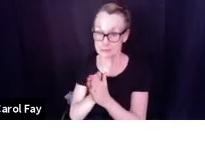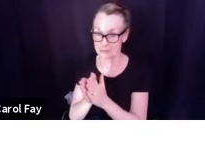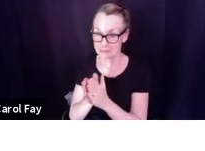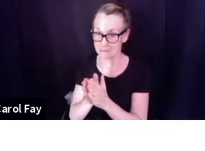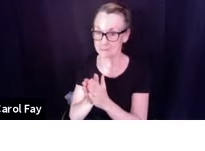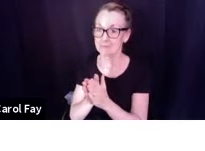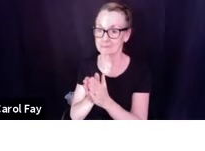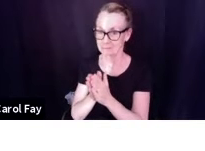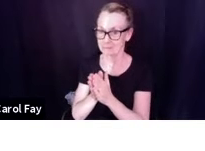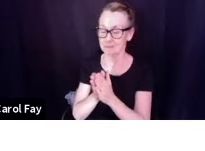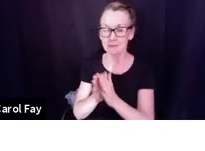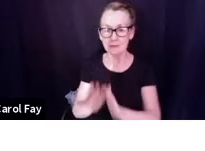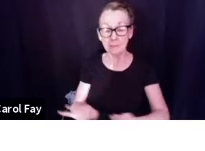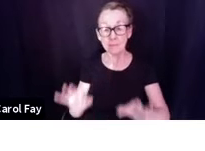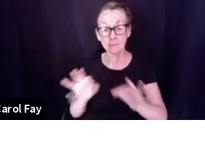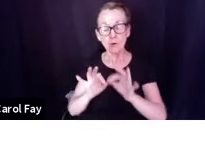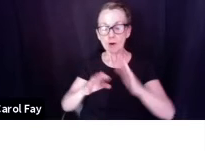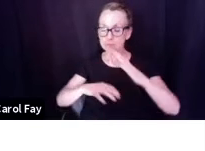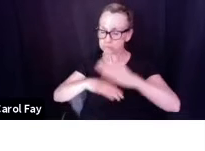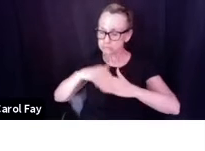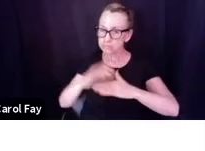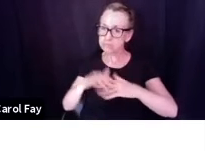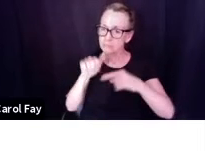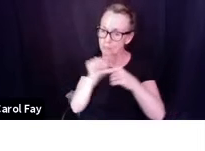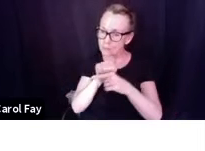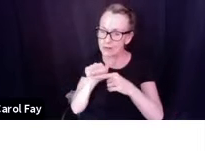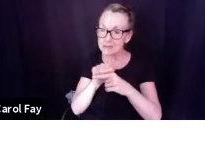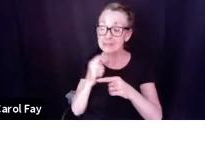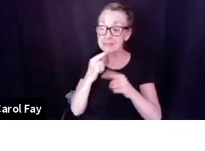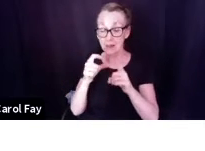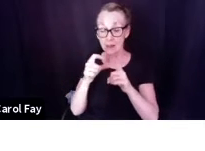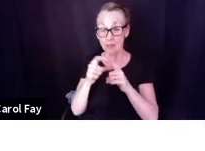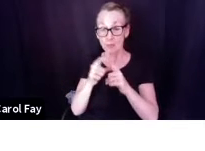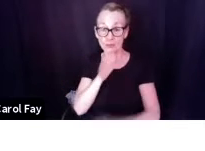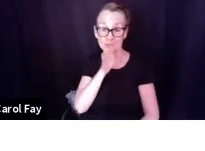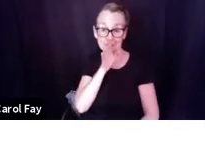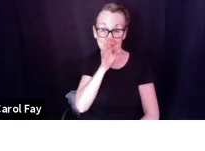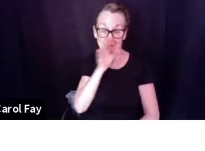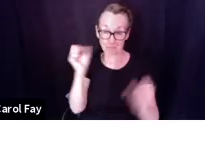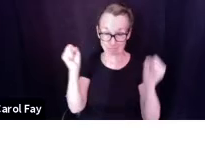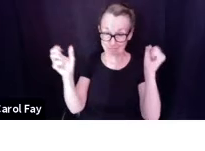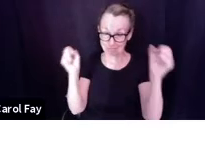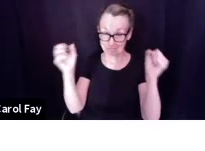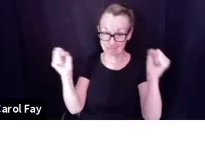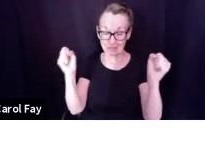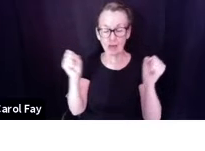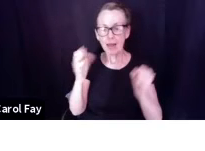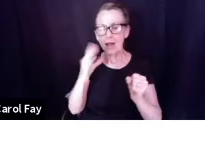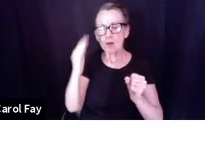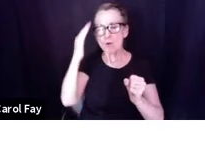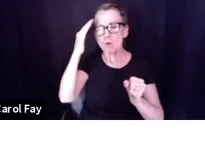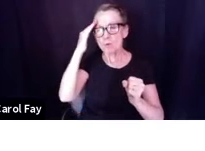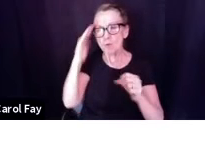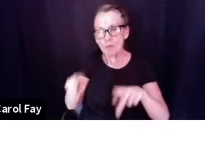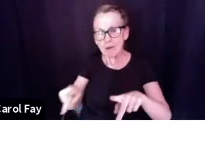and becoming more comfortable as you practice saying the words out loud. Okay? And know the opportunity.